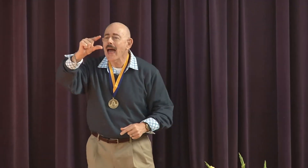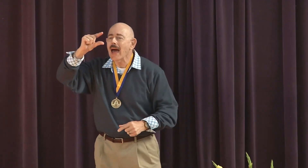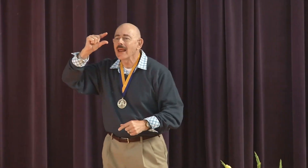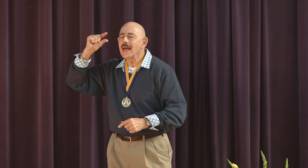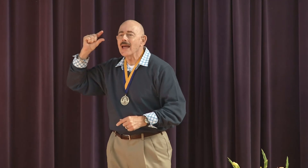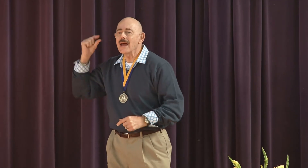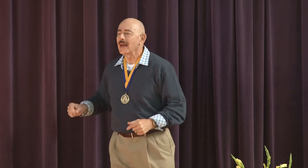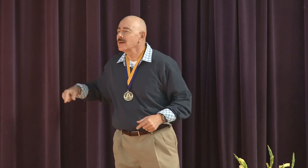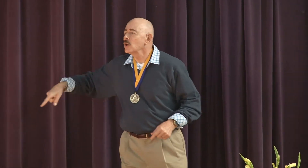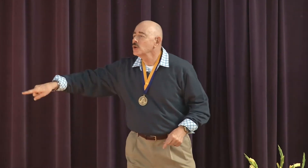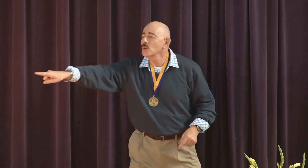come home to Gallaudet.